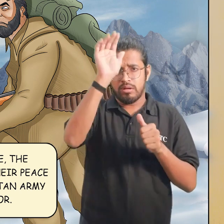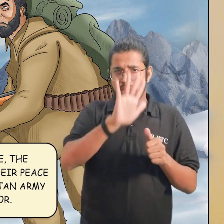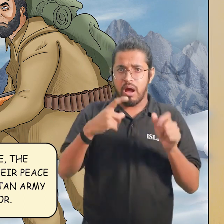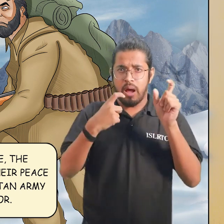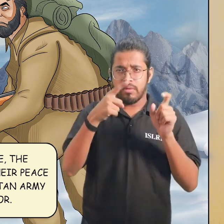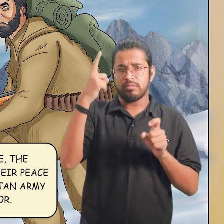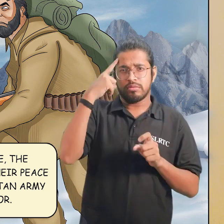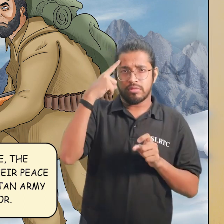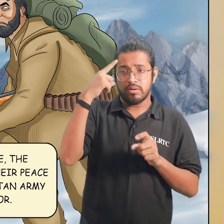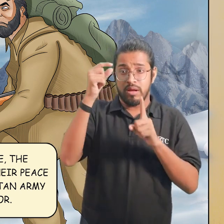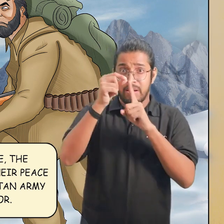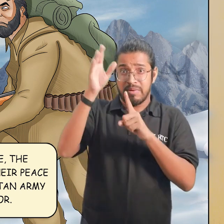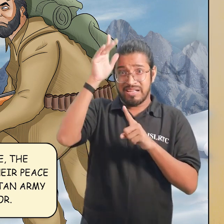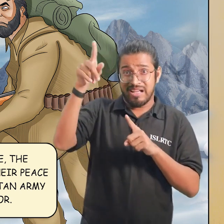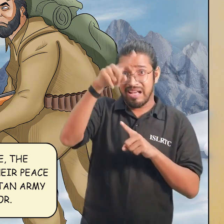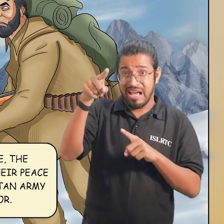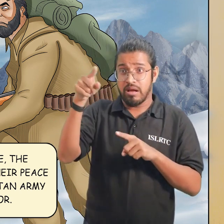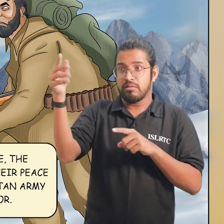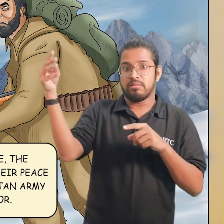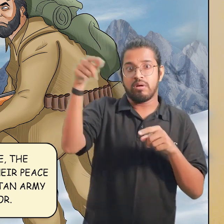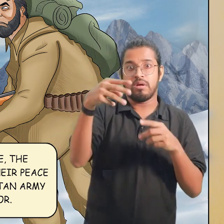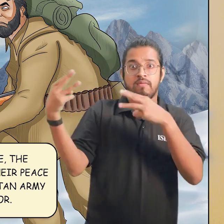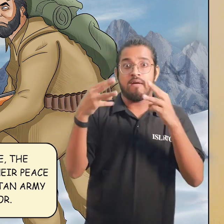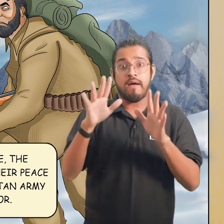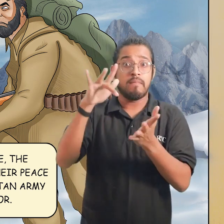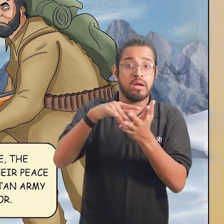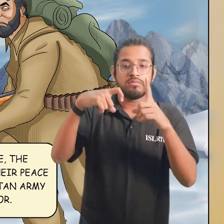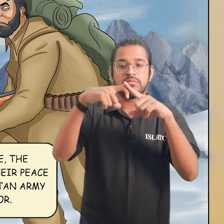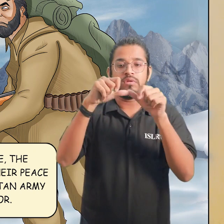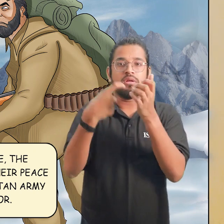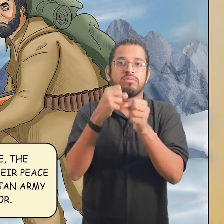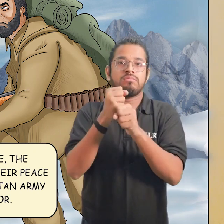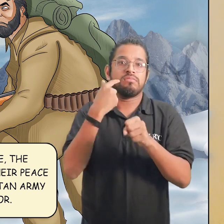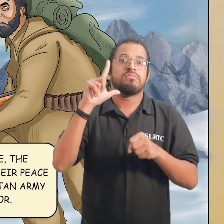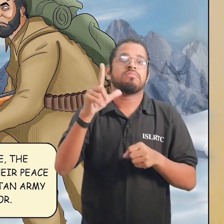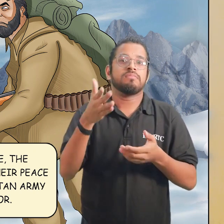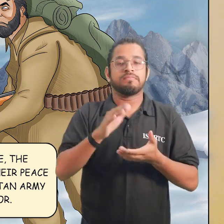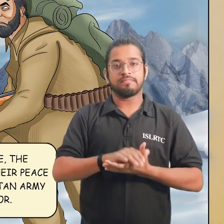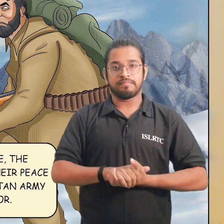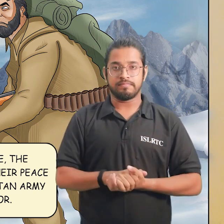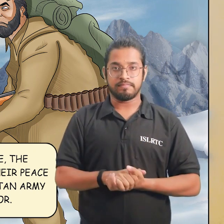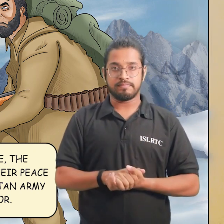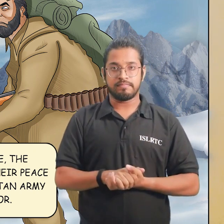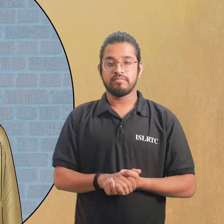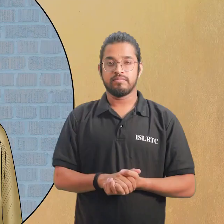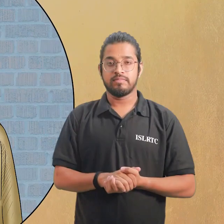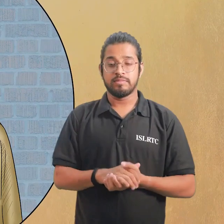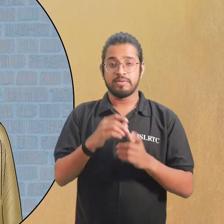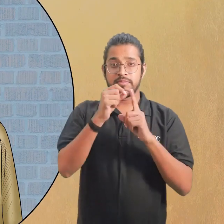When the Pakistan army infiltrated into India in Kargil sector,